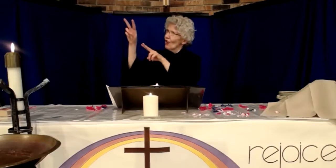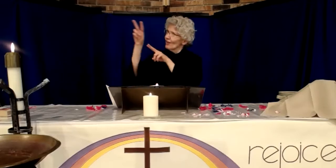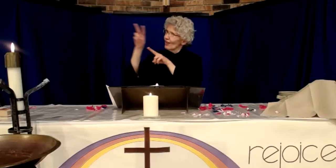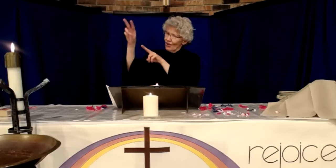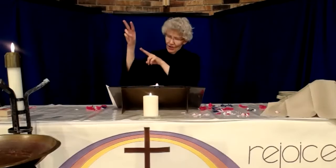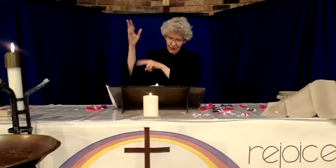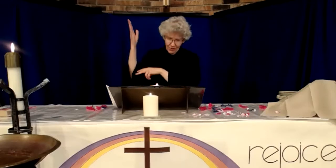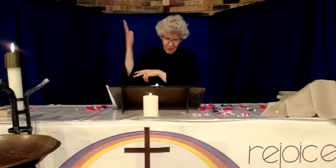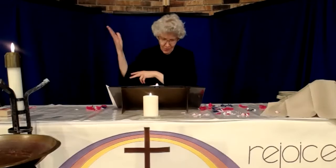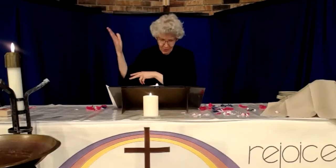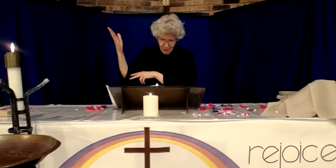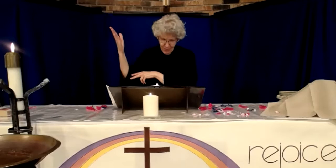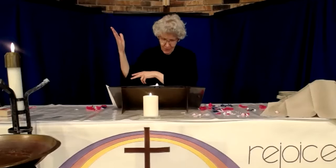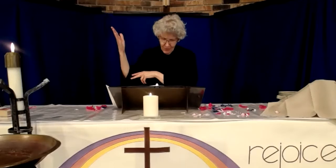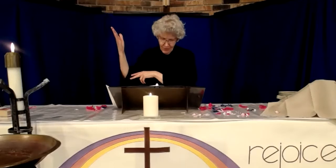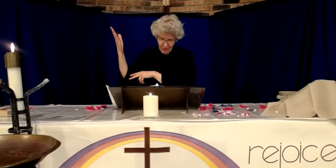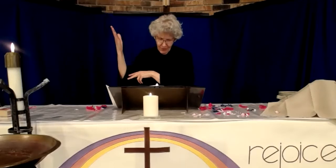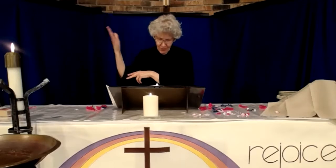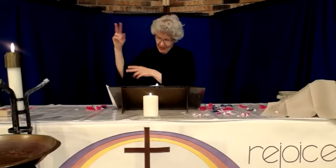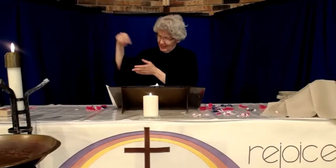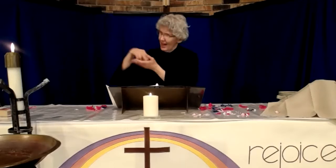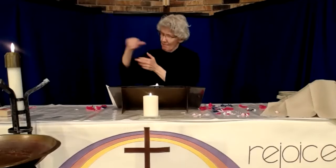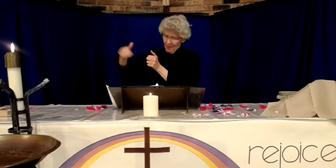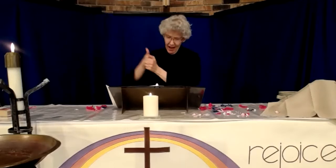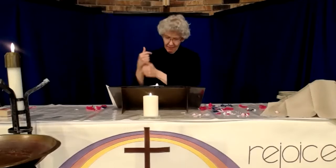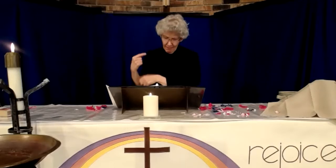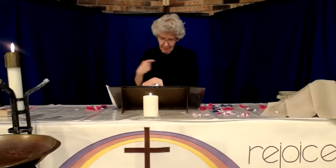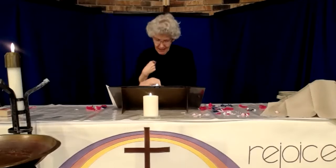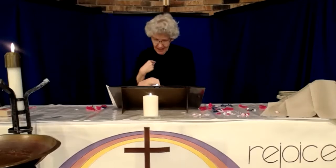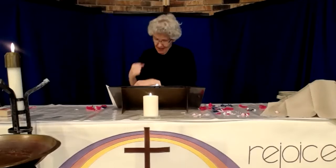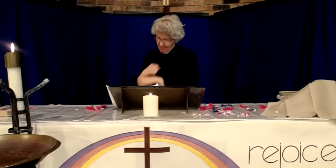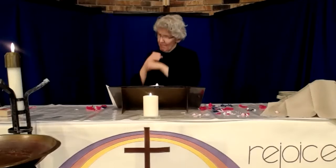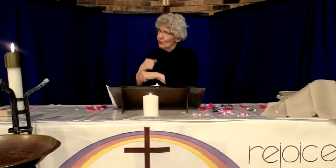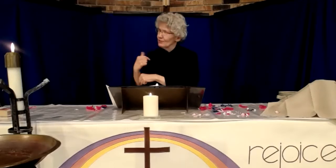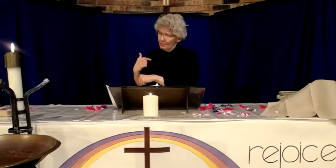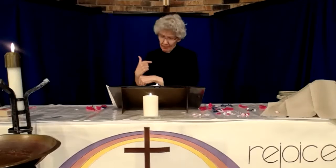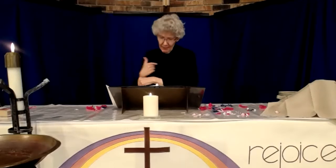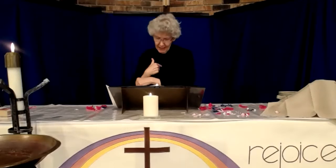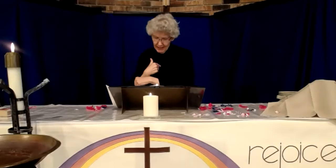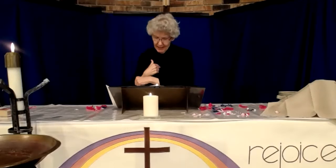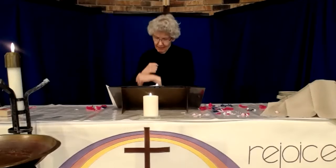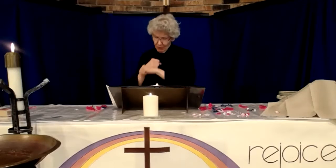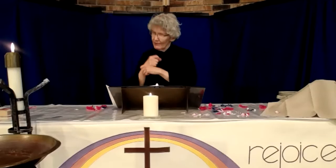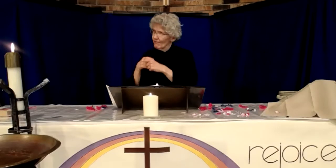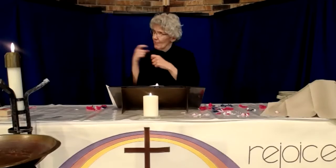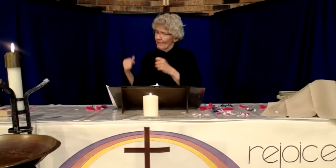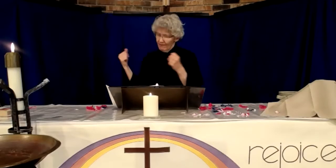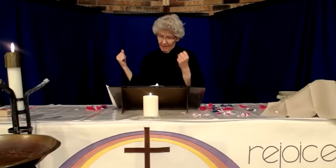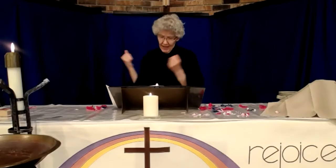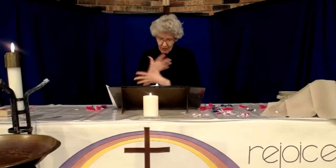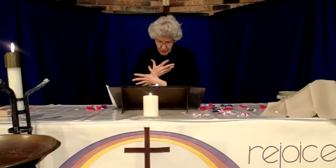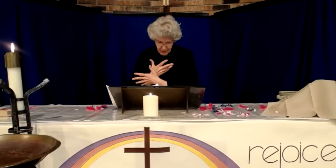I will always look to you as you stand beside me and protect me from fear.